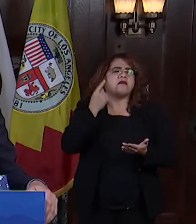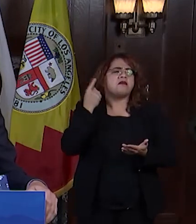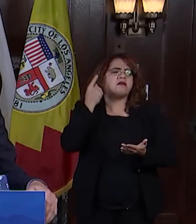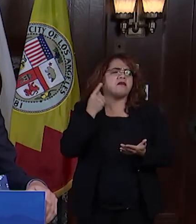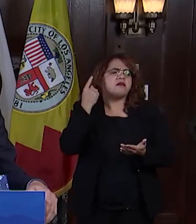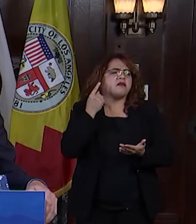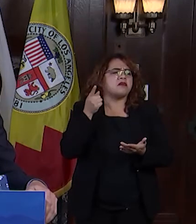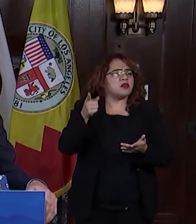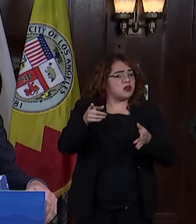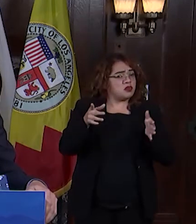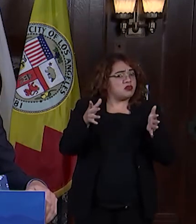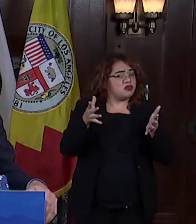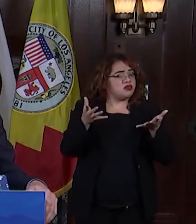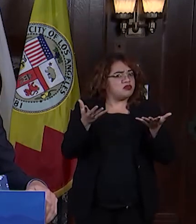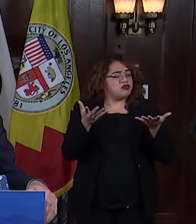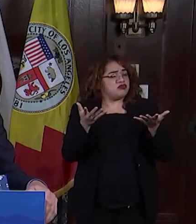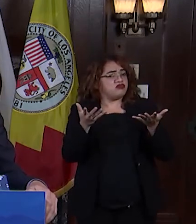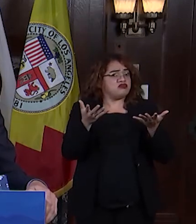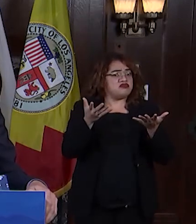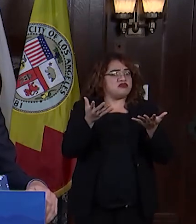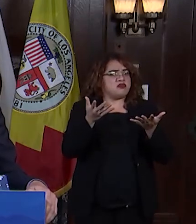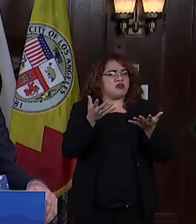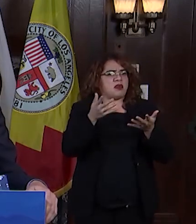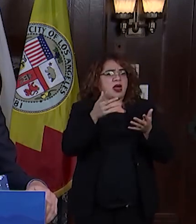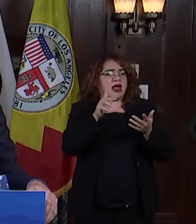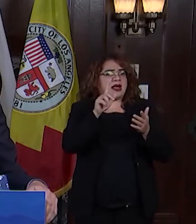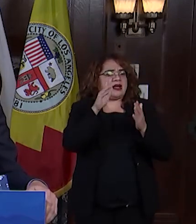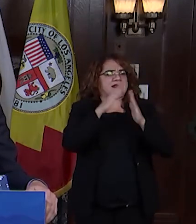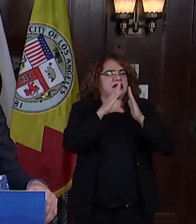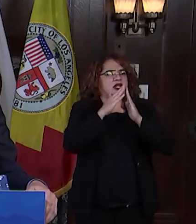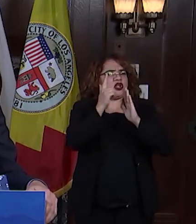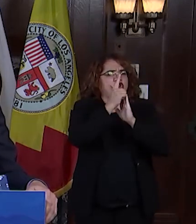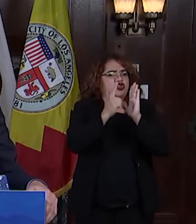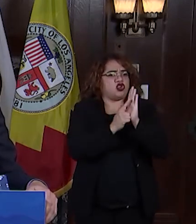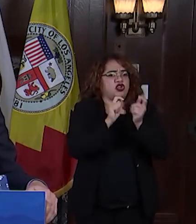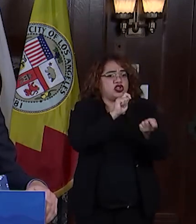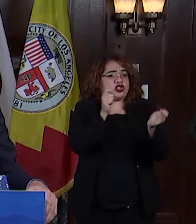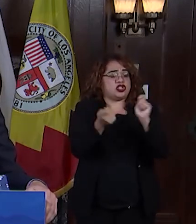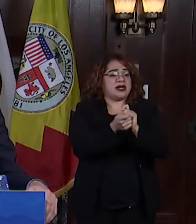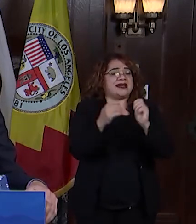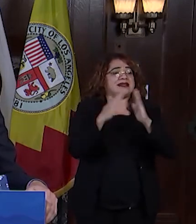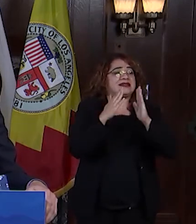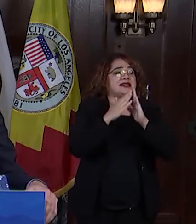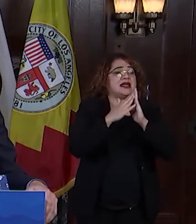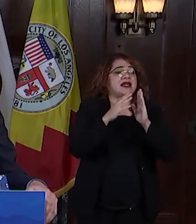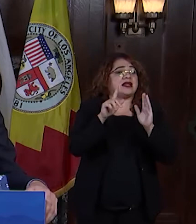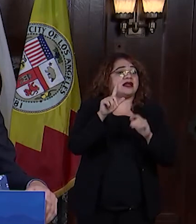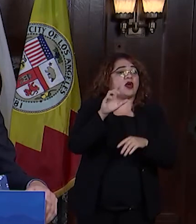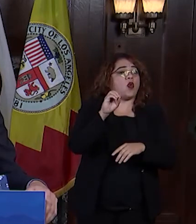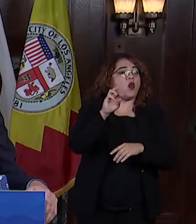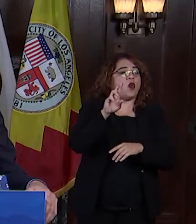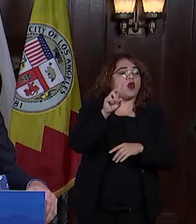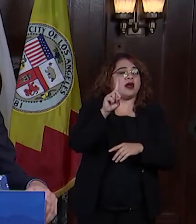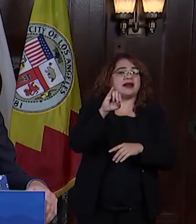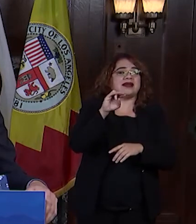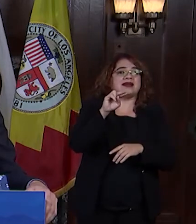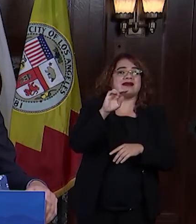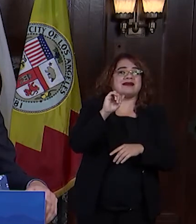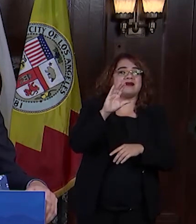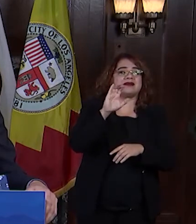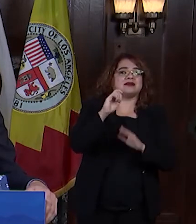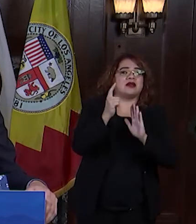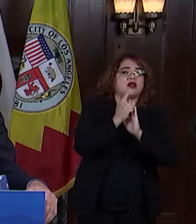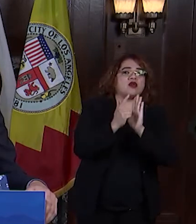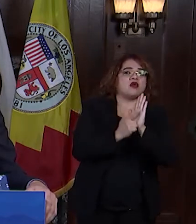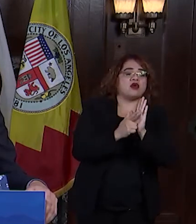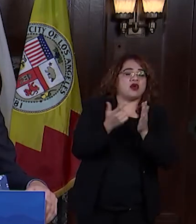of made of the city attorney's proposed changes to ordinances. Would you support something as it's currently